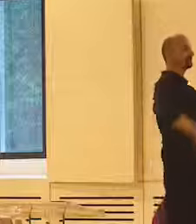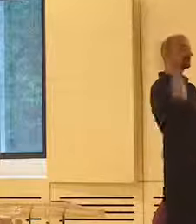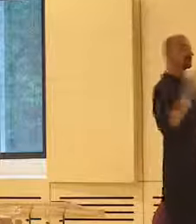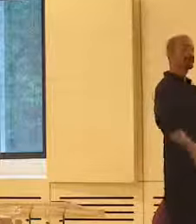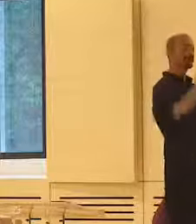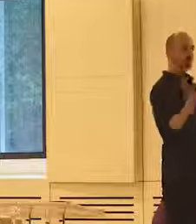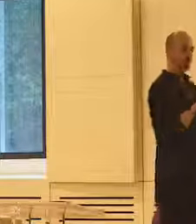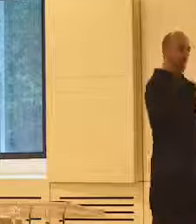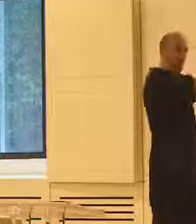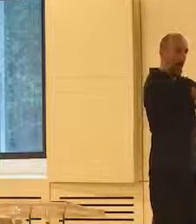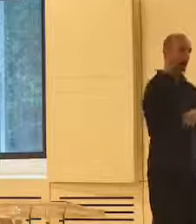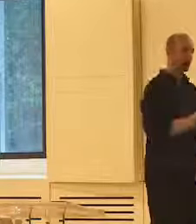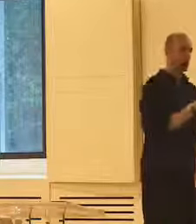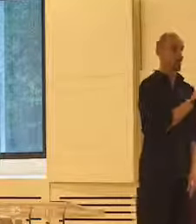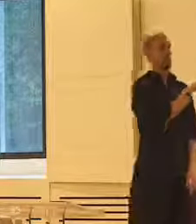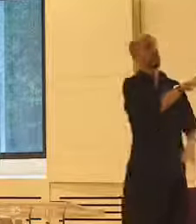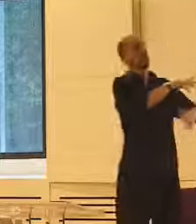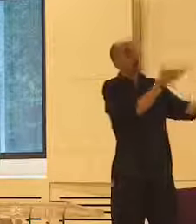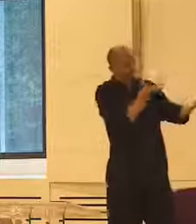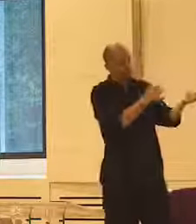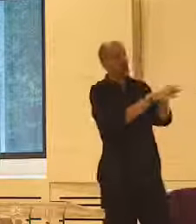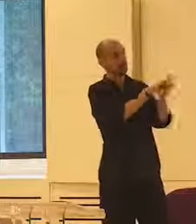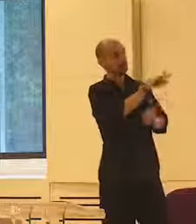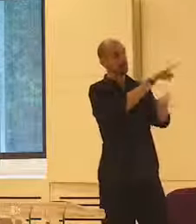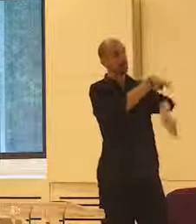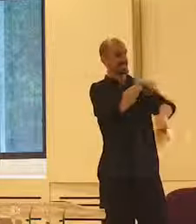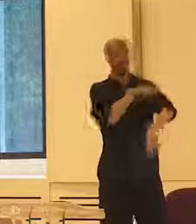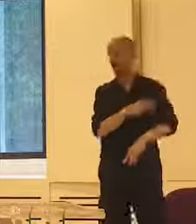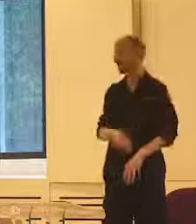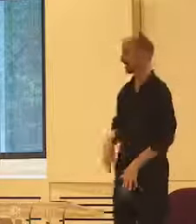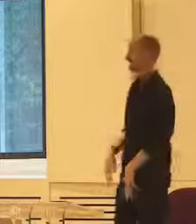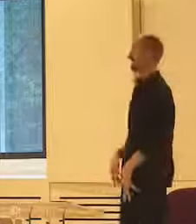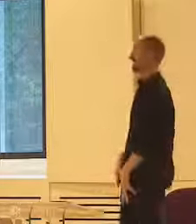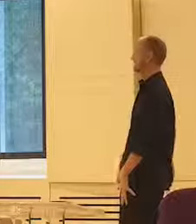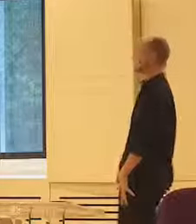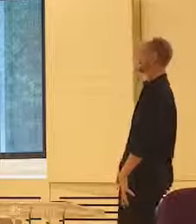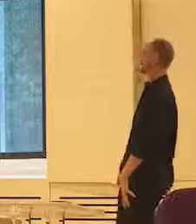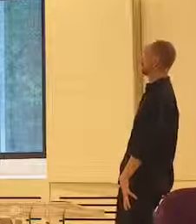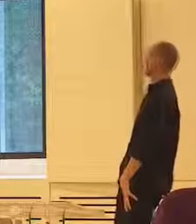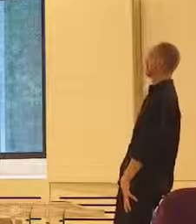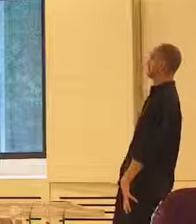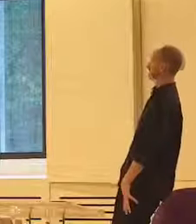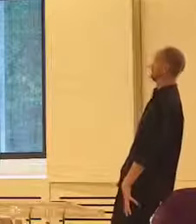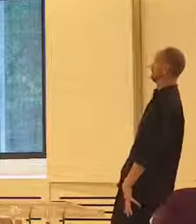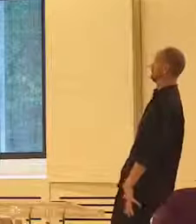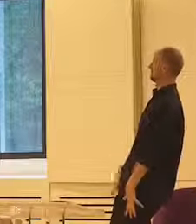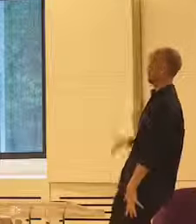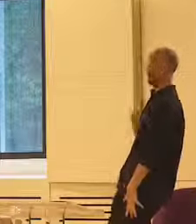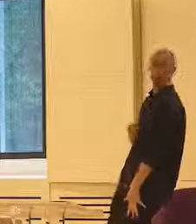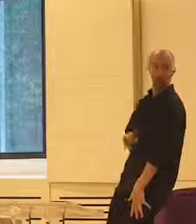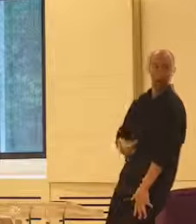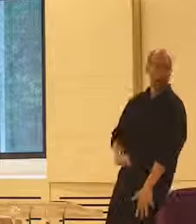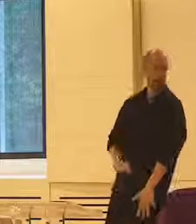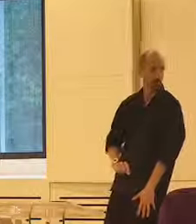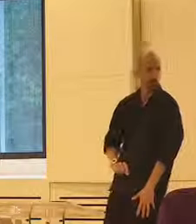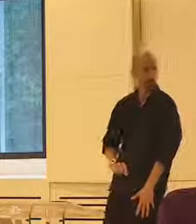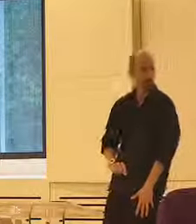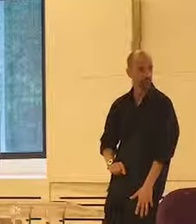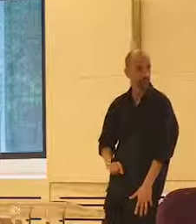person. What a deaf person would like is just to walk in and just sign in their sign language and be